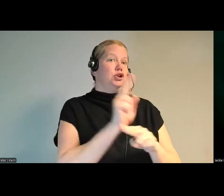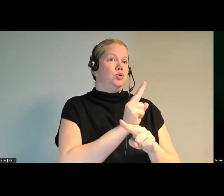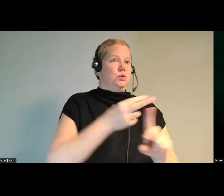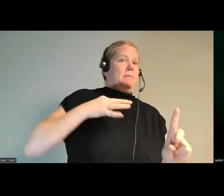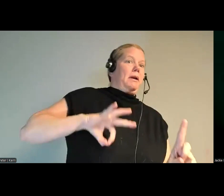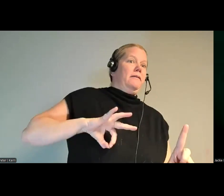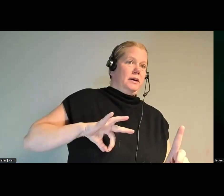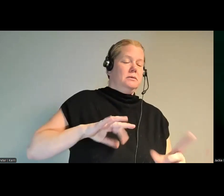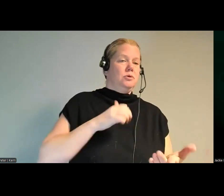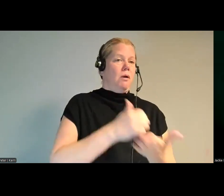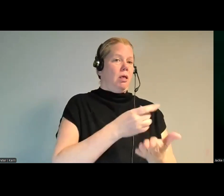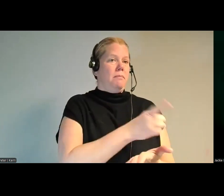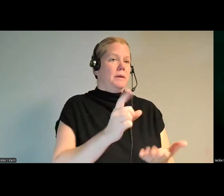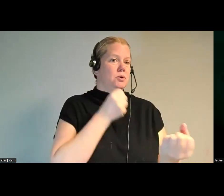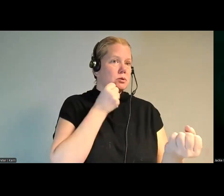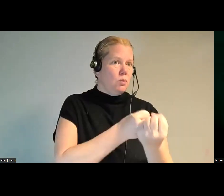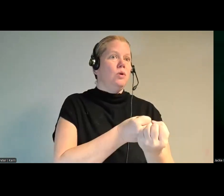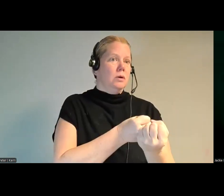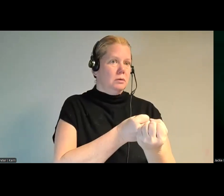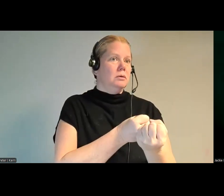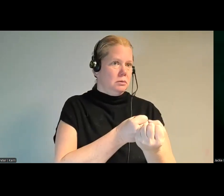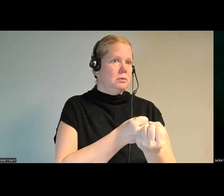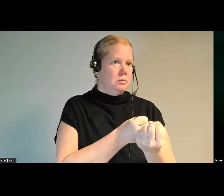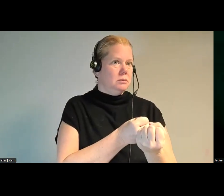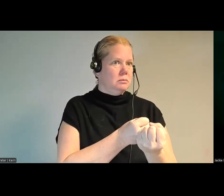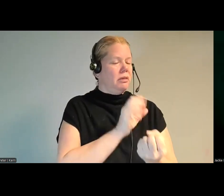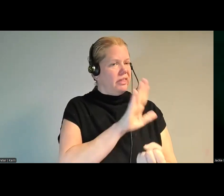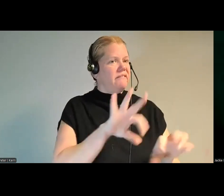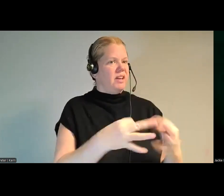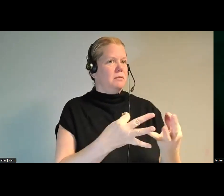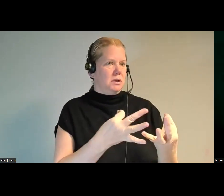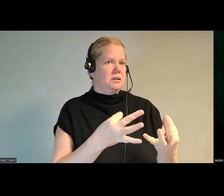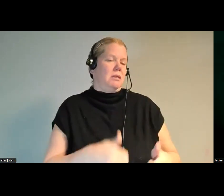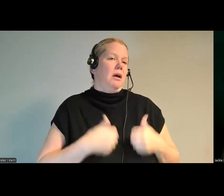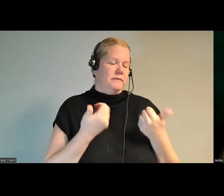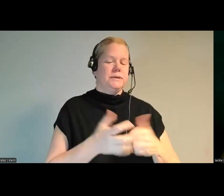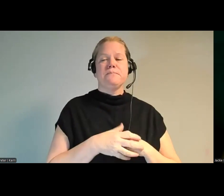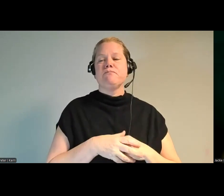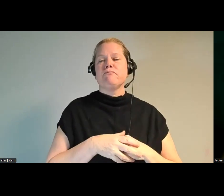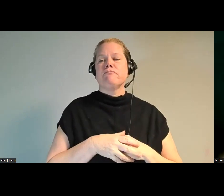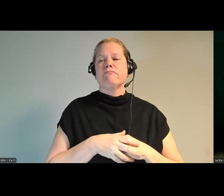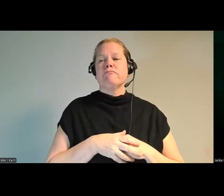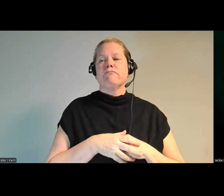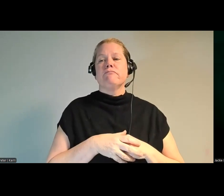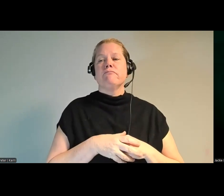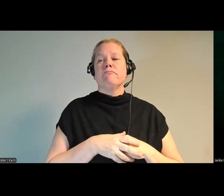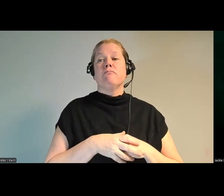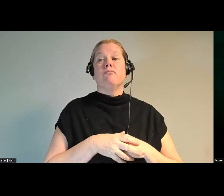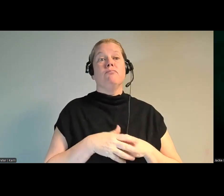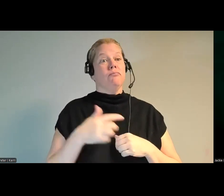benefit from in helping them to support the lives of their loved ones. So through that lens, we were looking